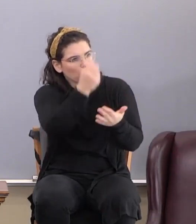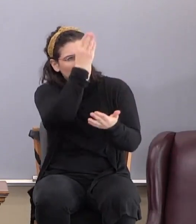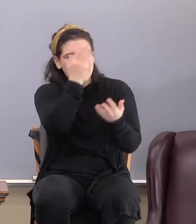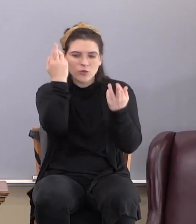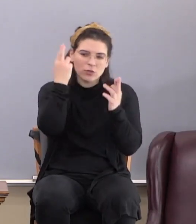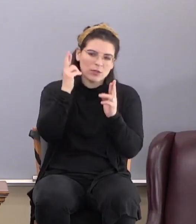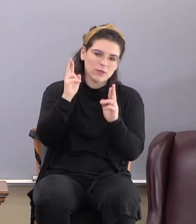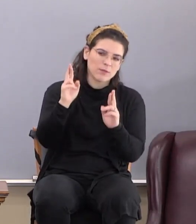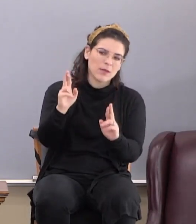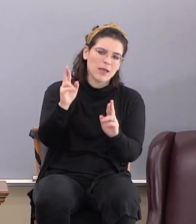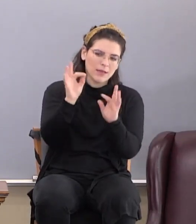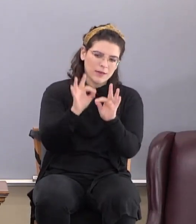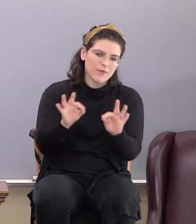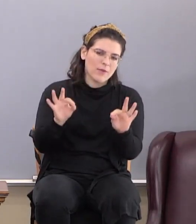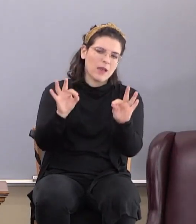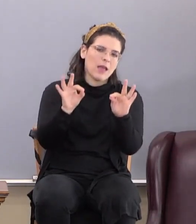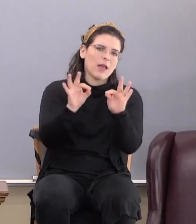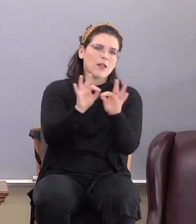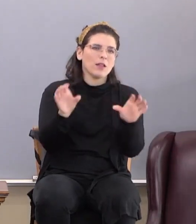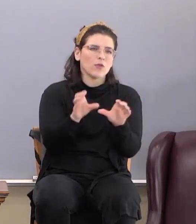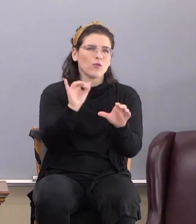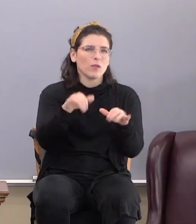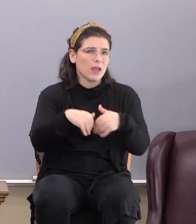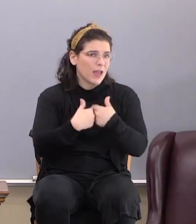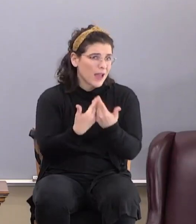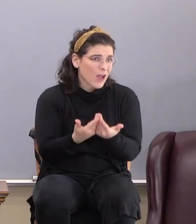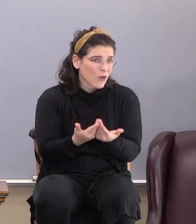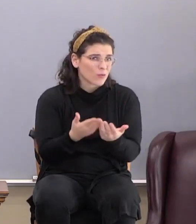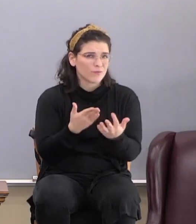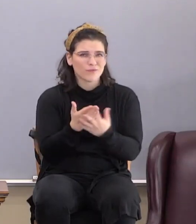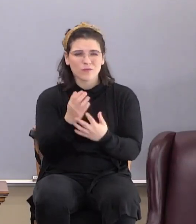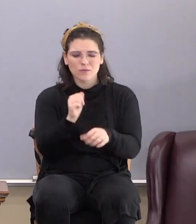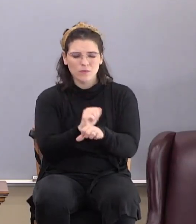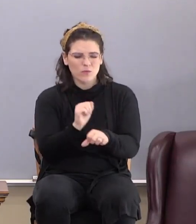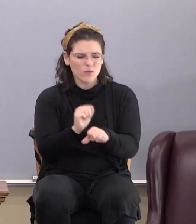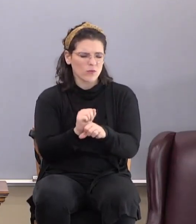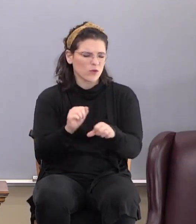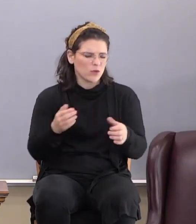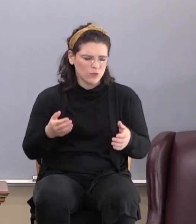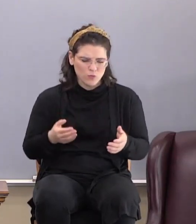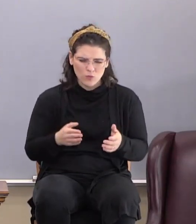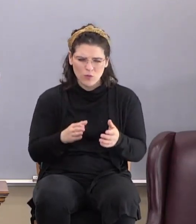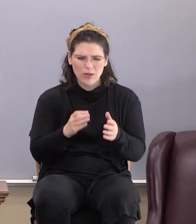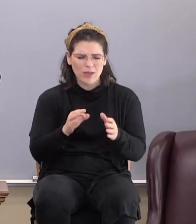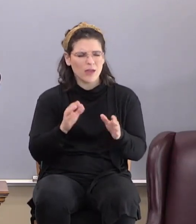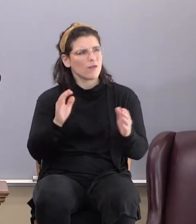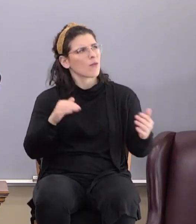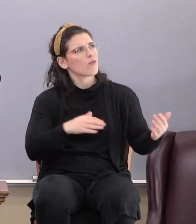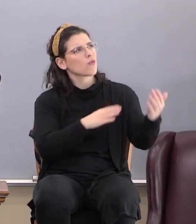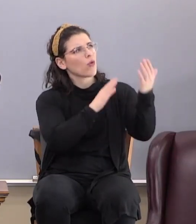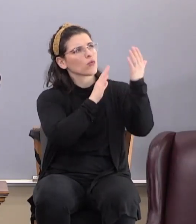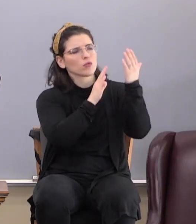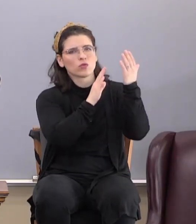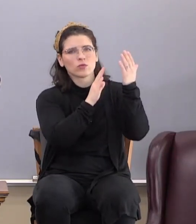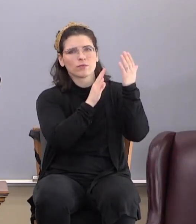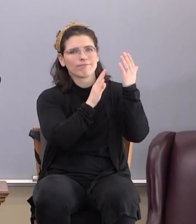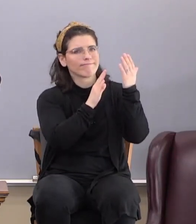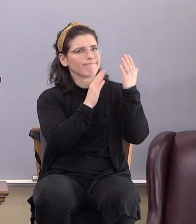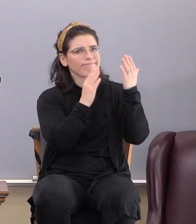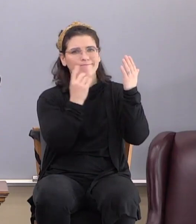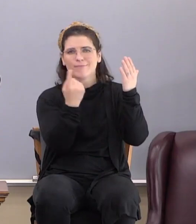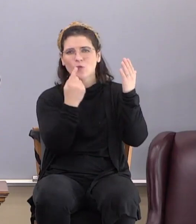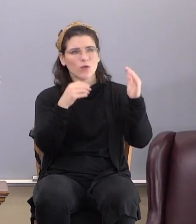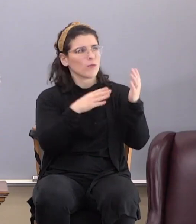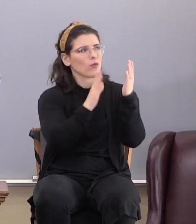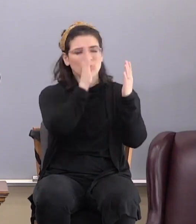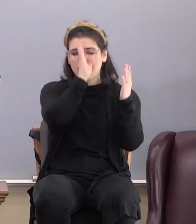God's love. And they do so via this works way of approach. And the only approach